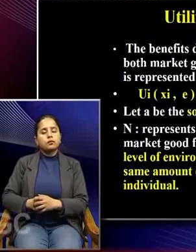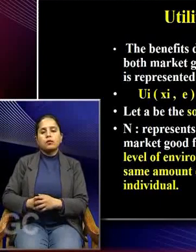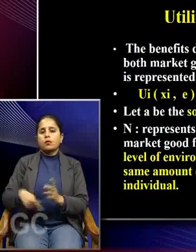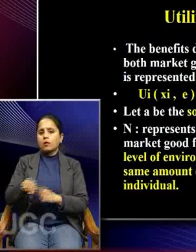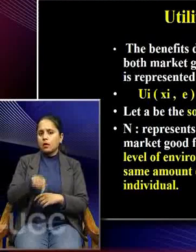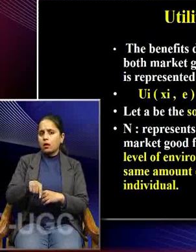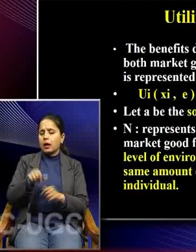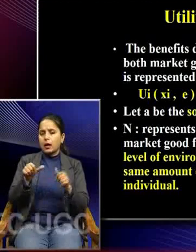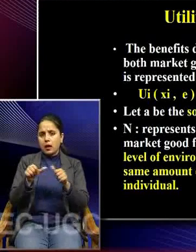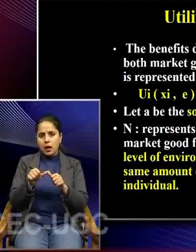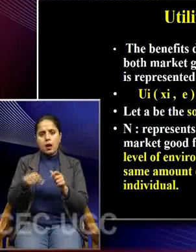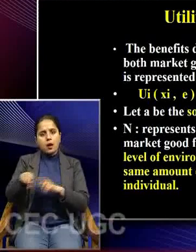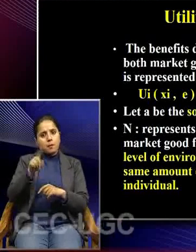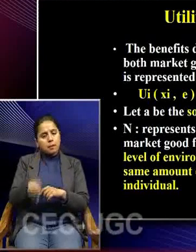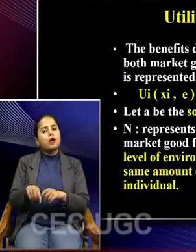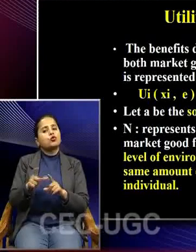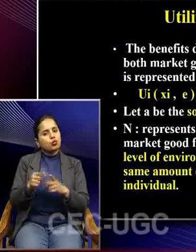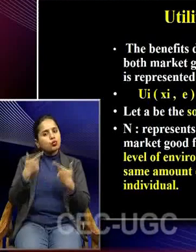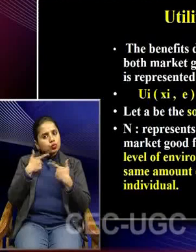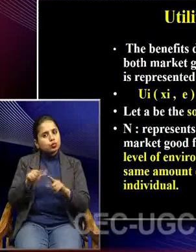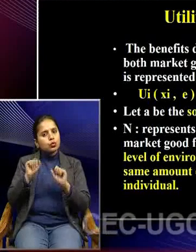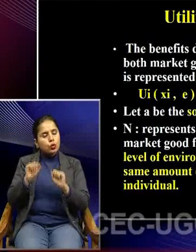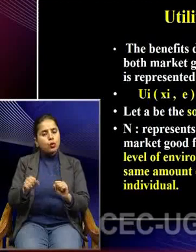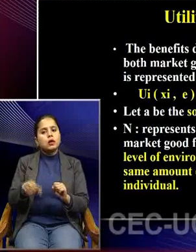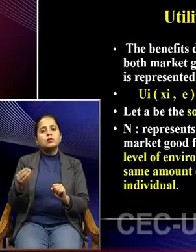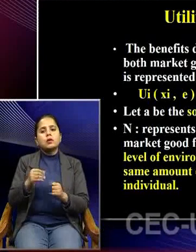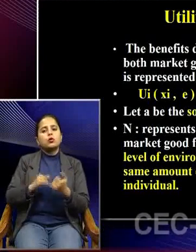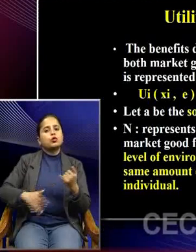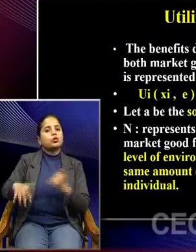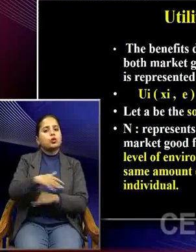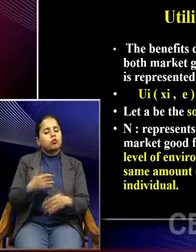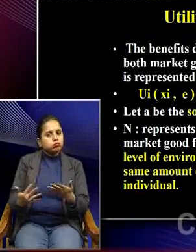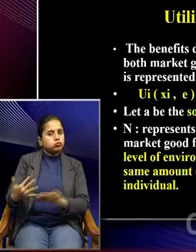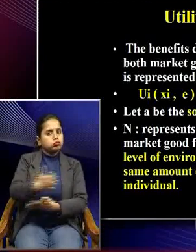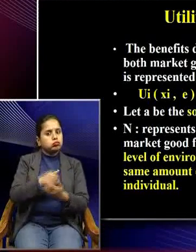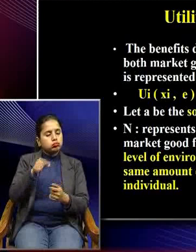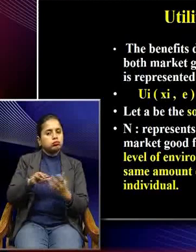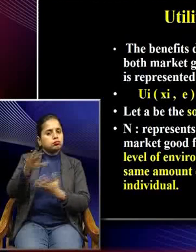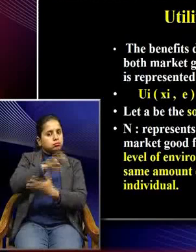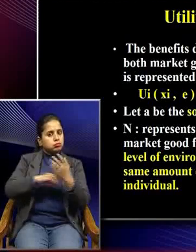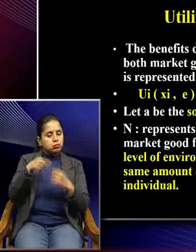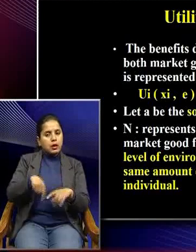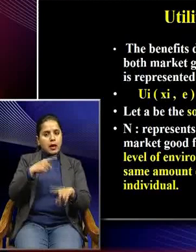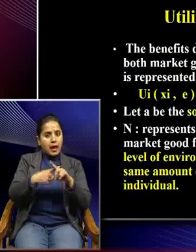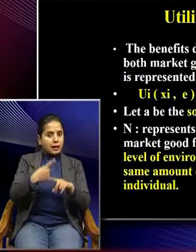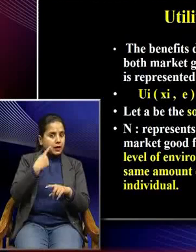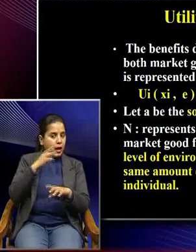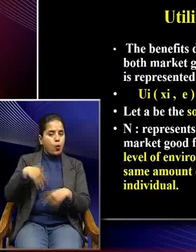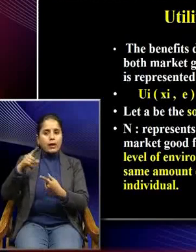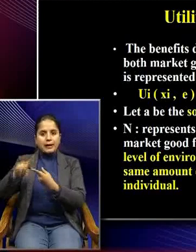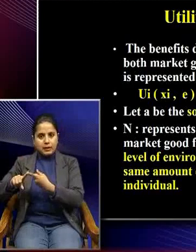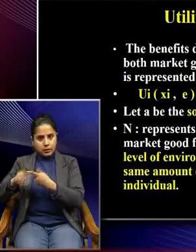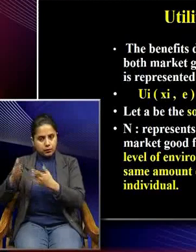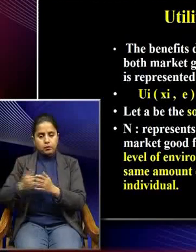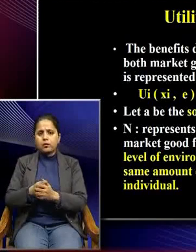Let A be some society consumption bundle, which is a combination of Xi and E, and